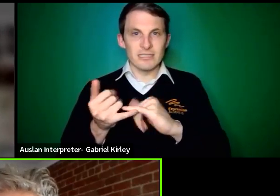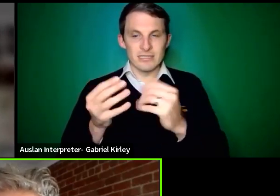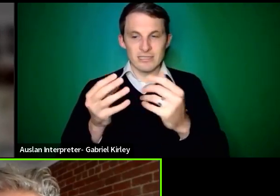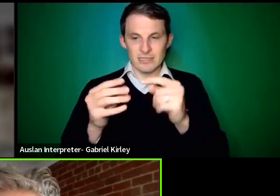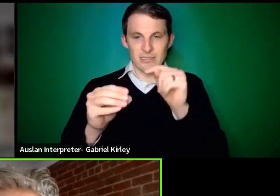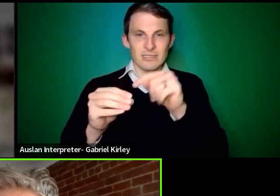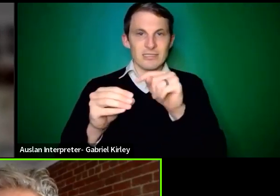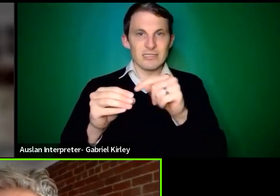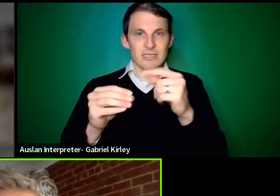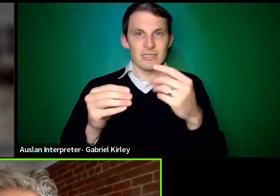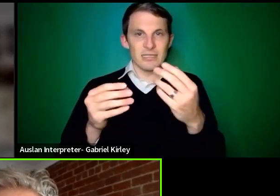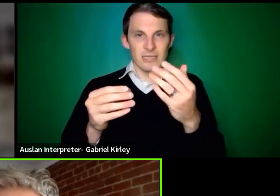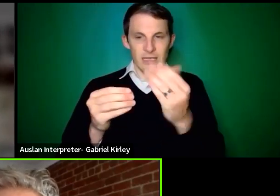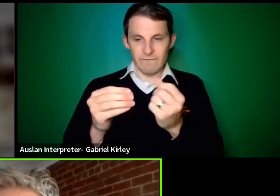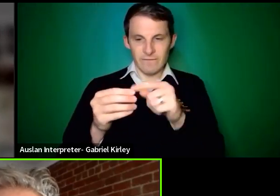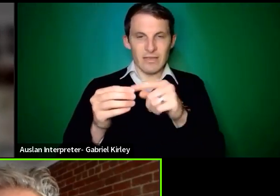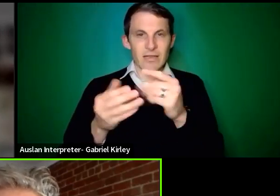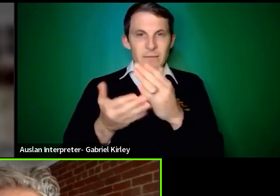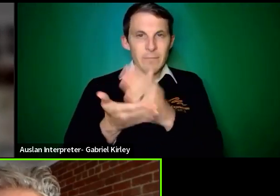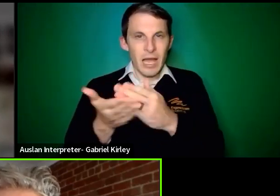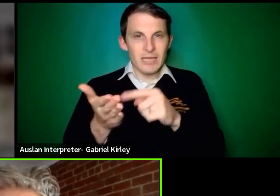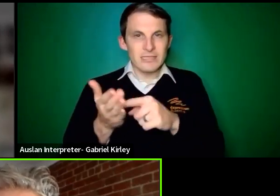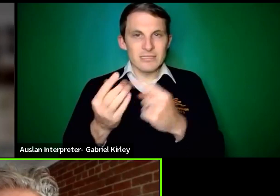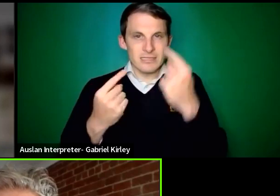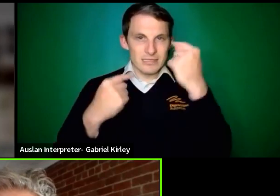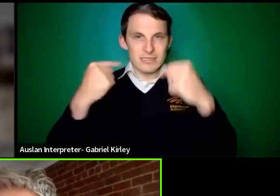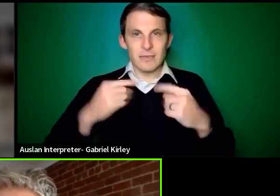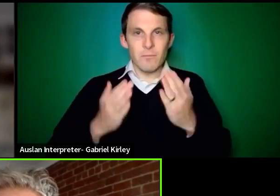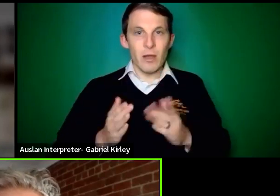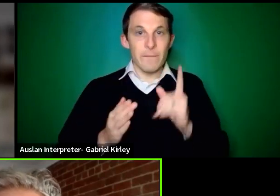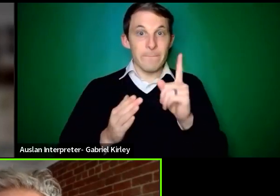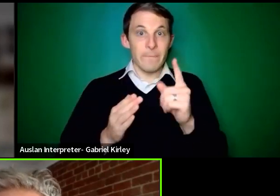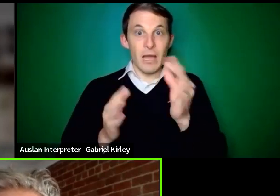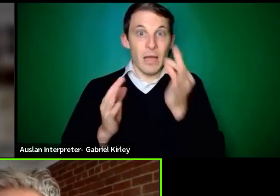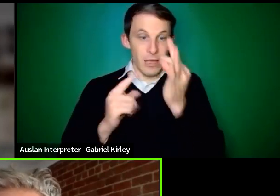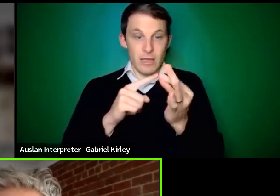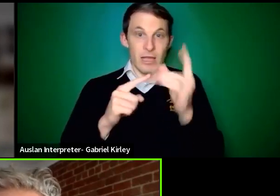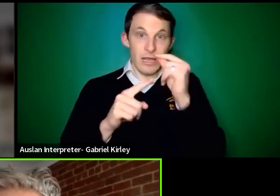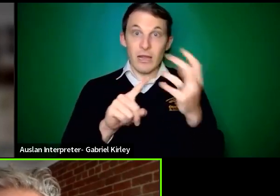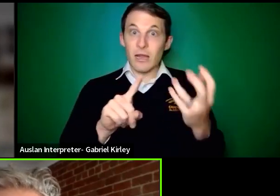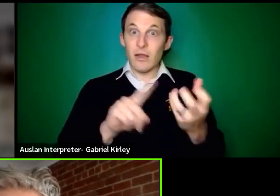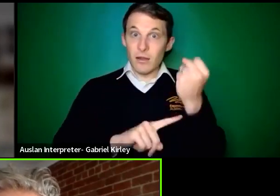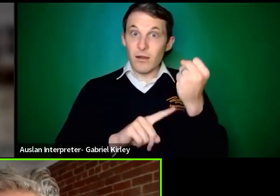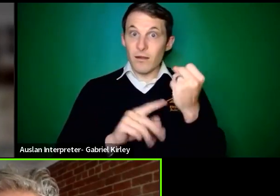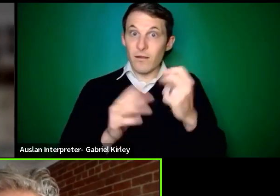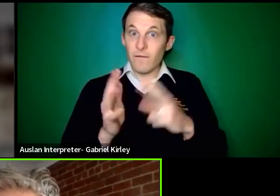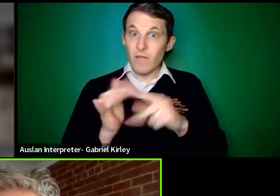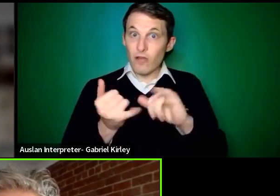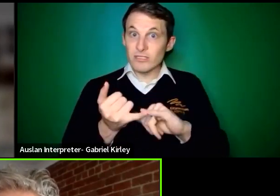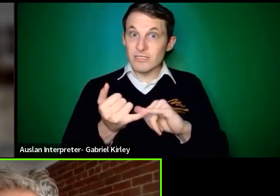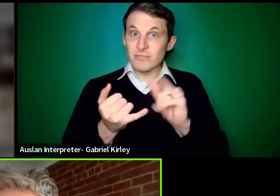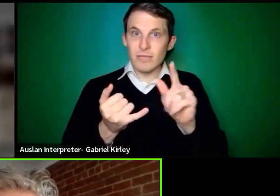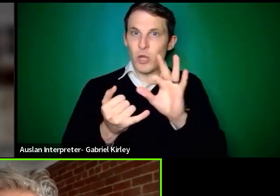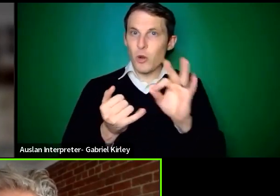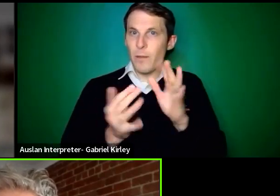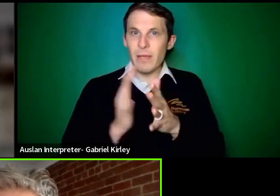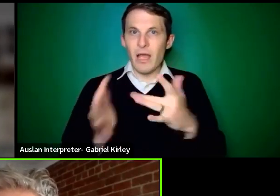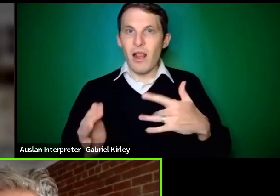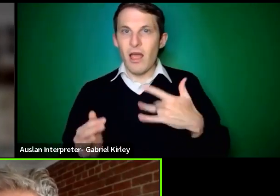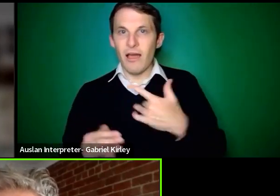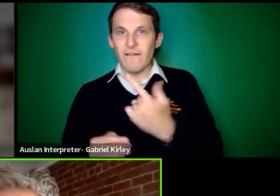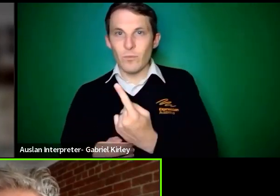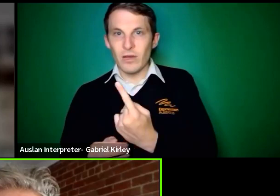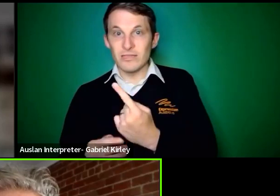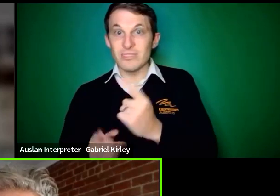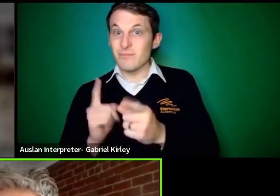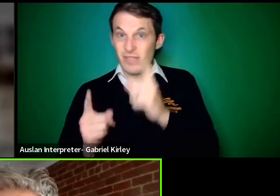actually alive or in fact capable of infecting people. And people can shed viral components for anywhere up